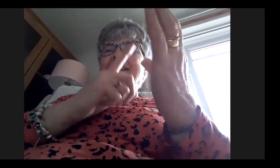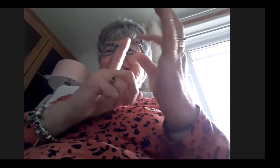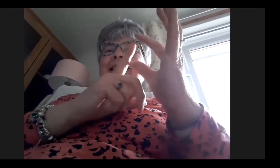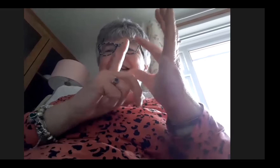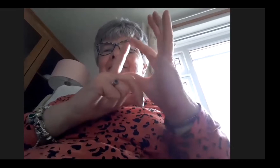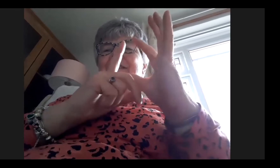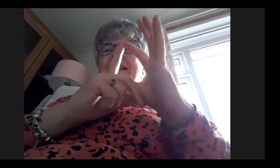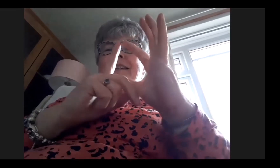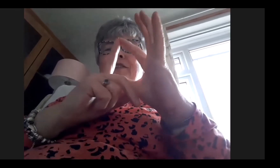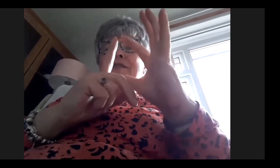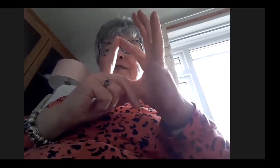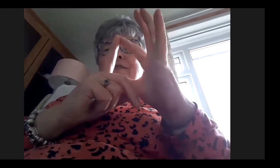D for Daniel.